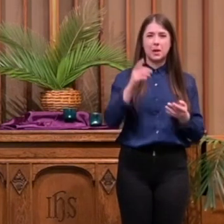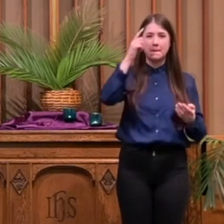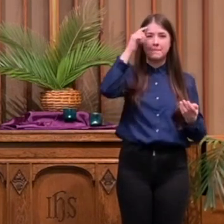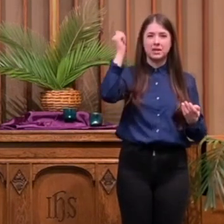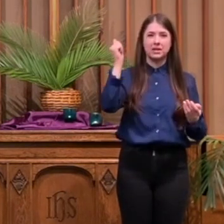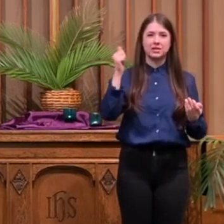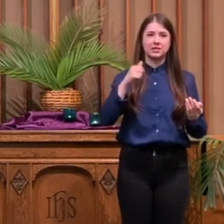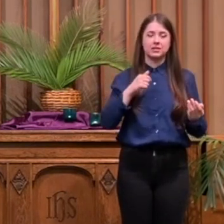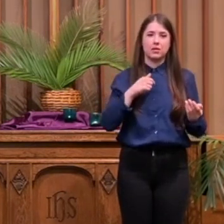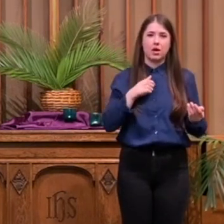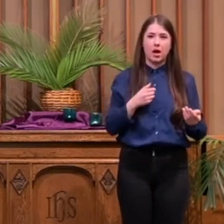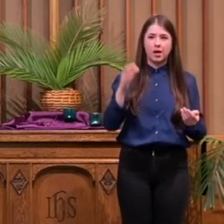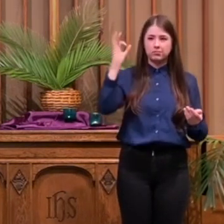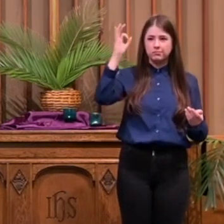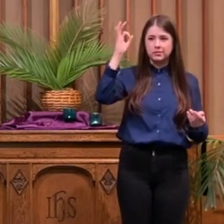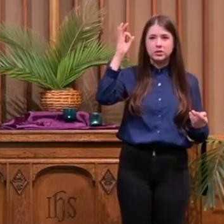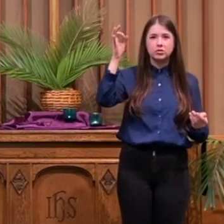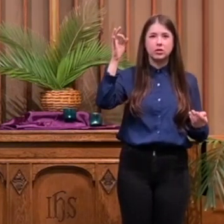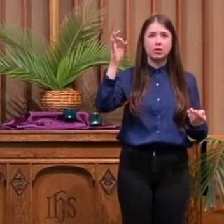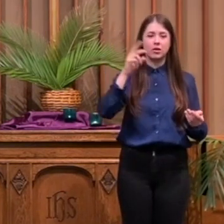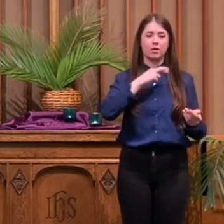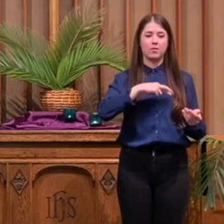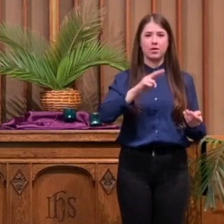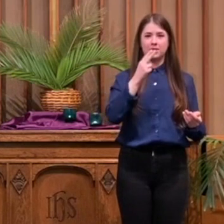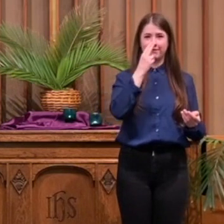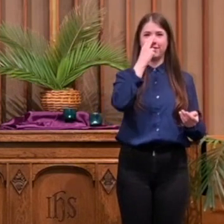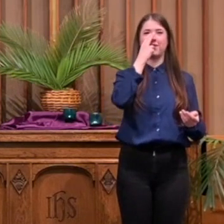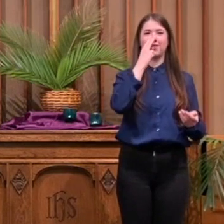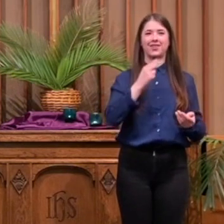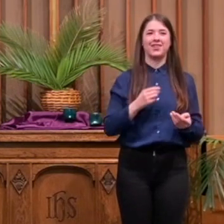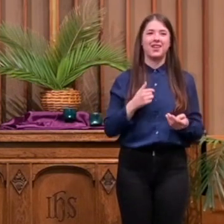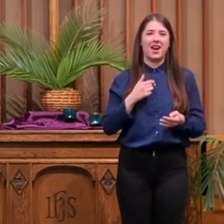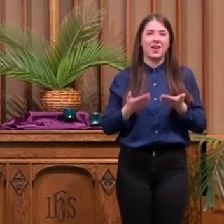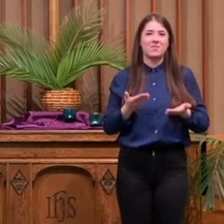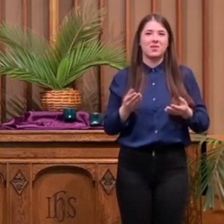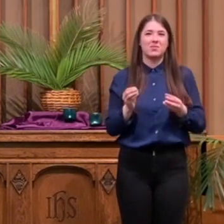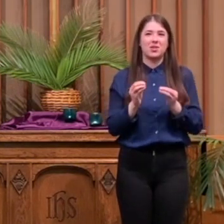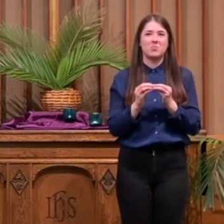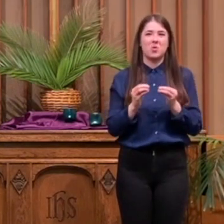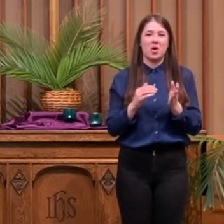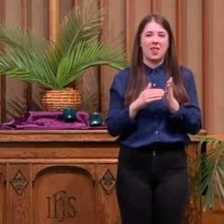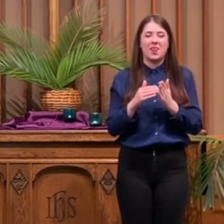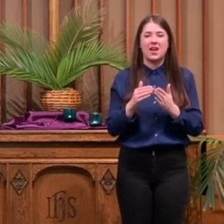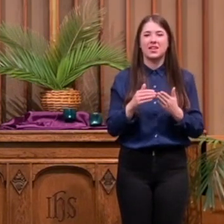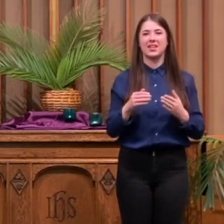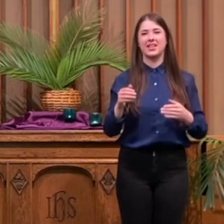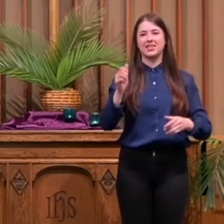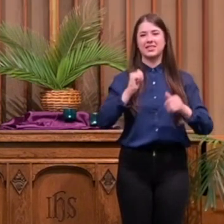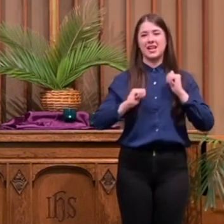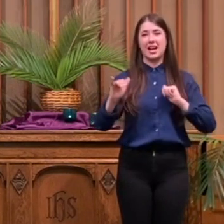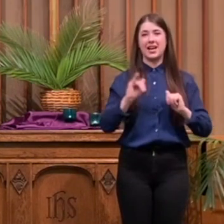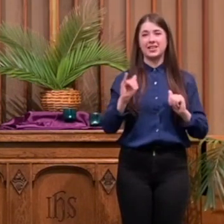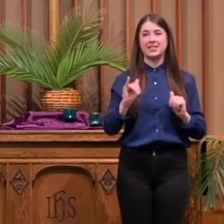a minister and a religious nerd, I'm probably more predisposed to behave like one of